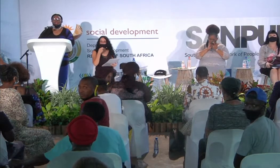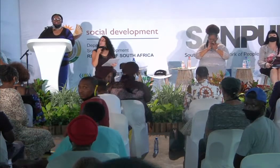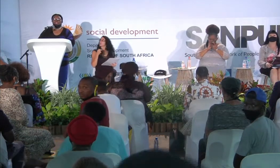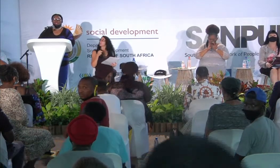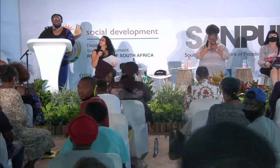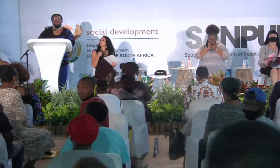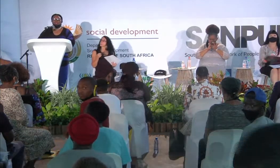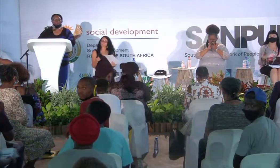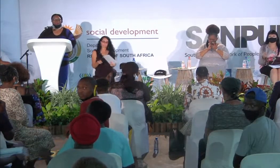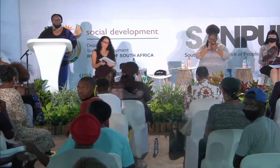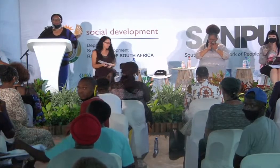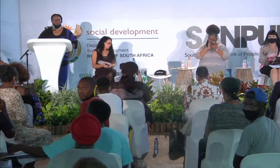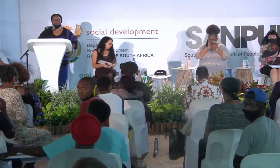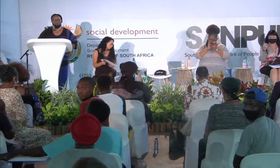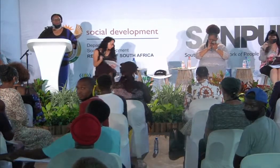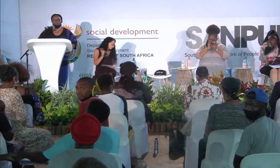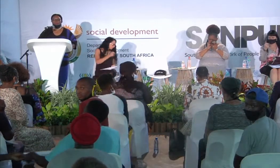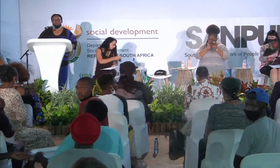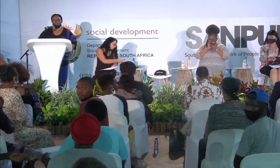our national anthem.